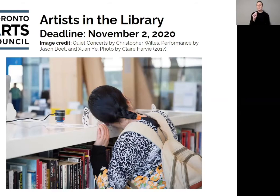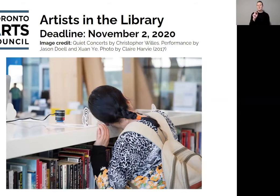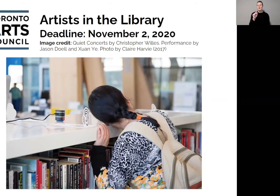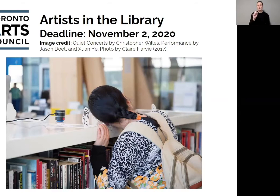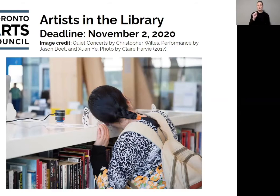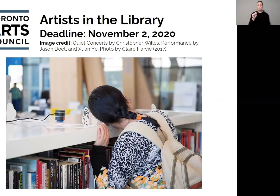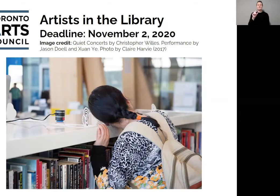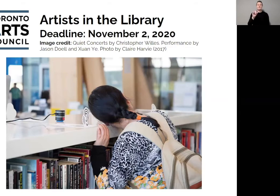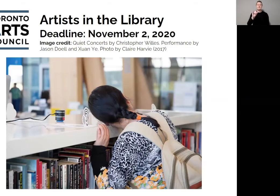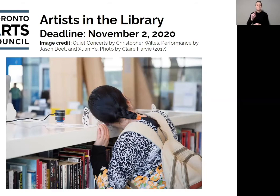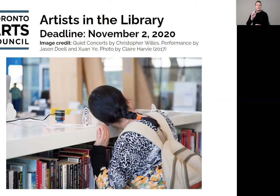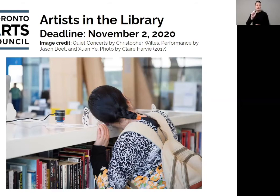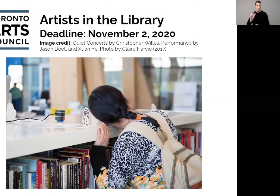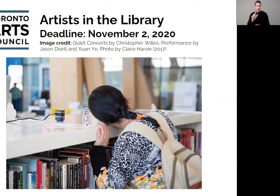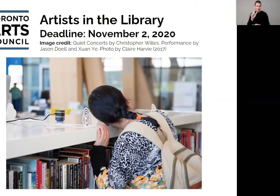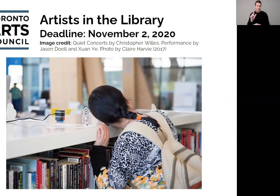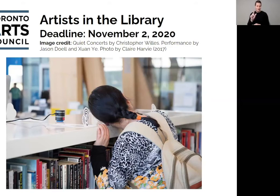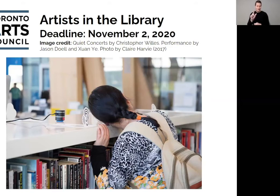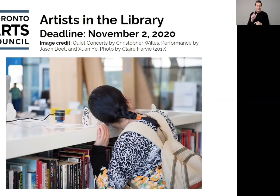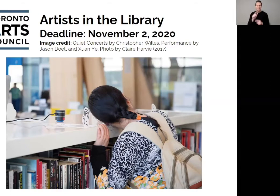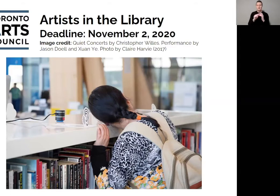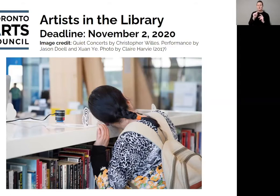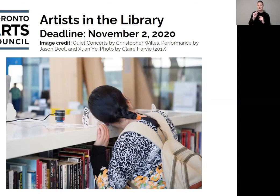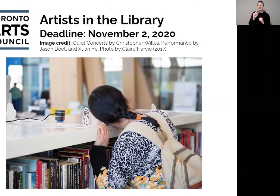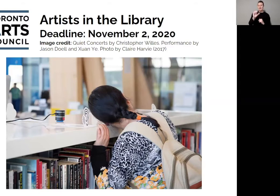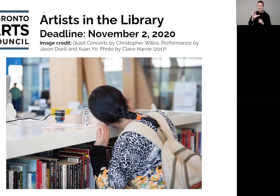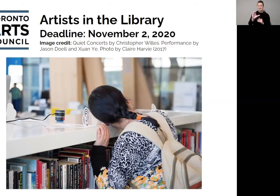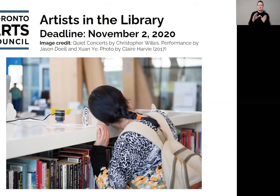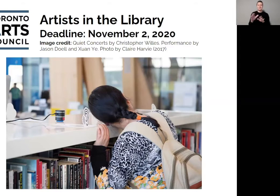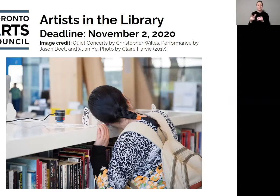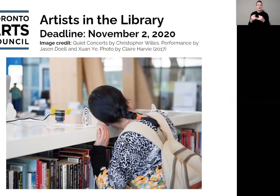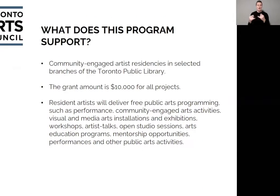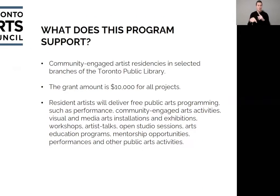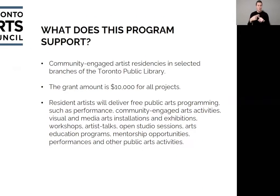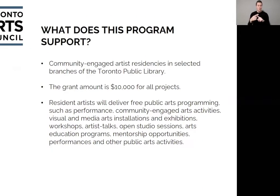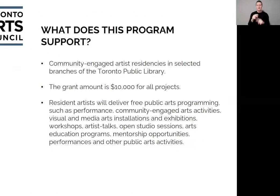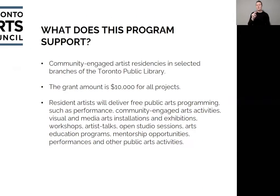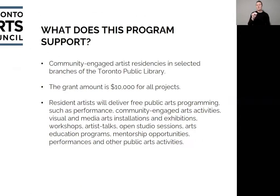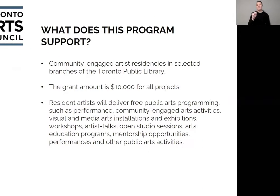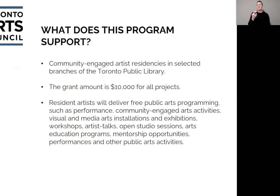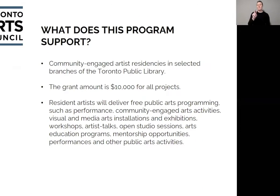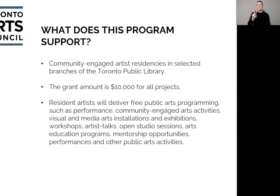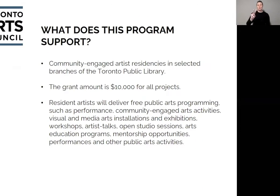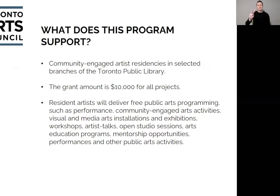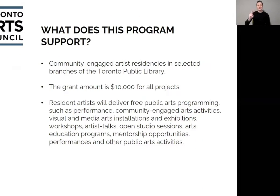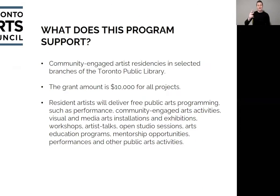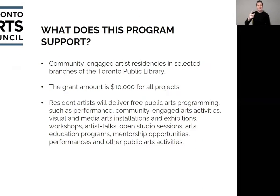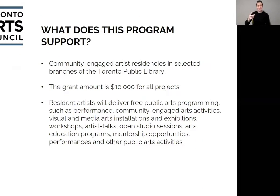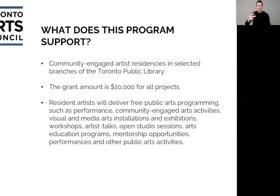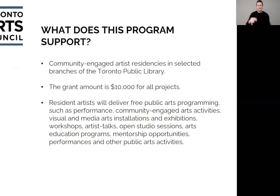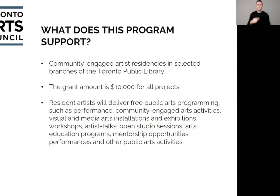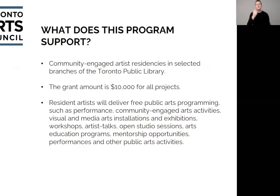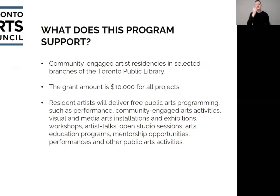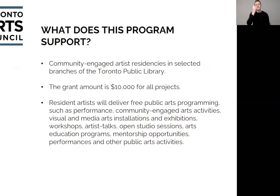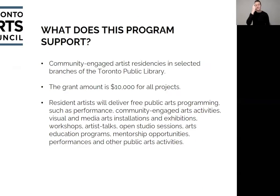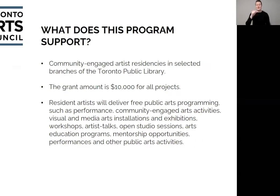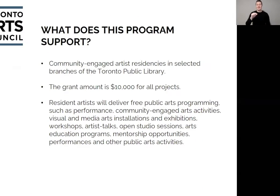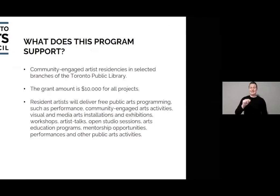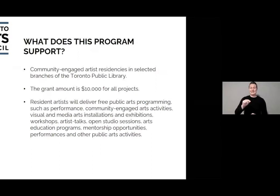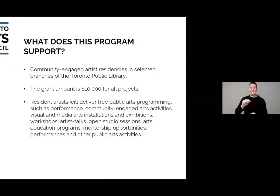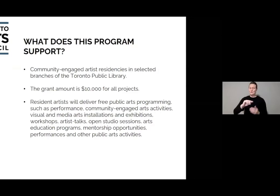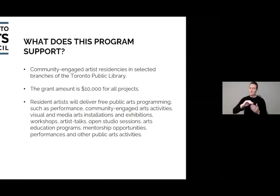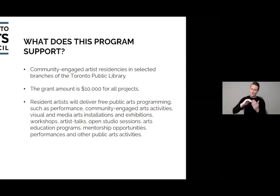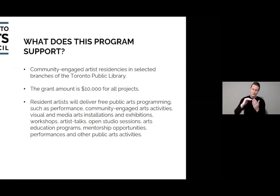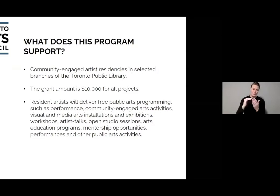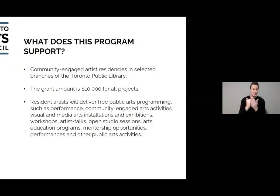The deadline for this program is November 2nd. It's a fairly new program at Toronto Arts